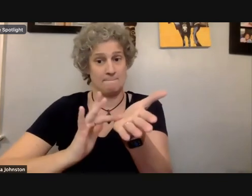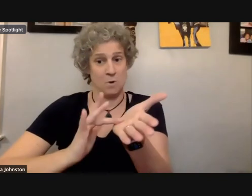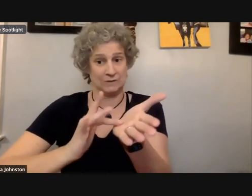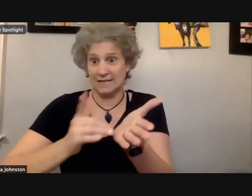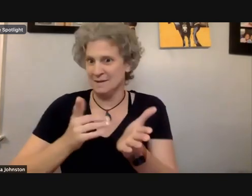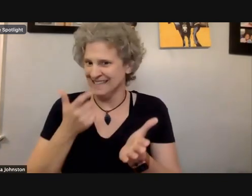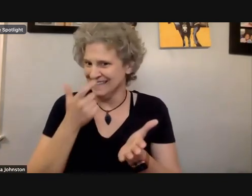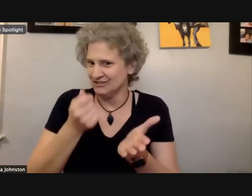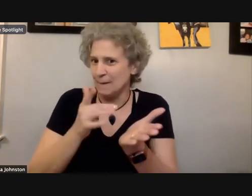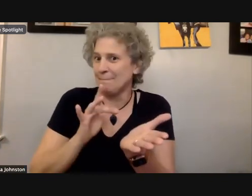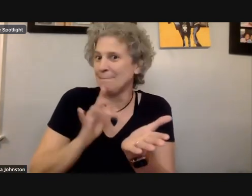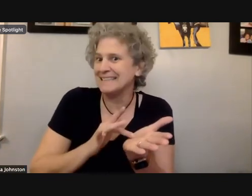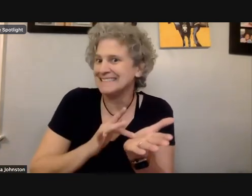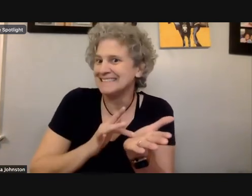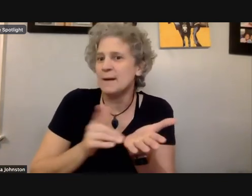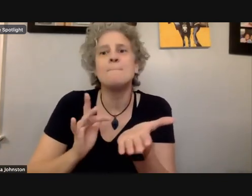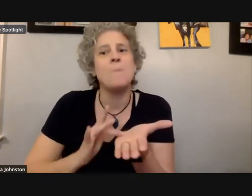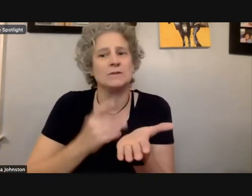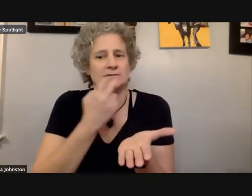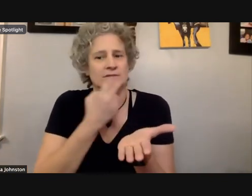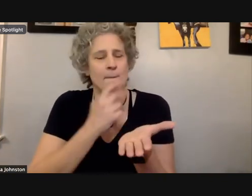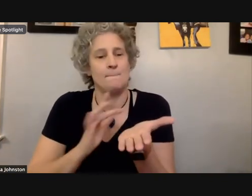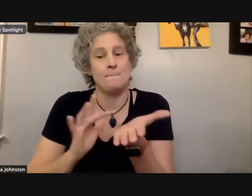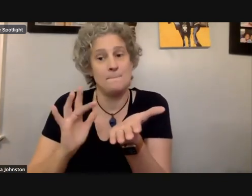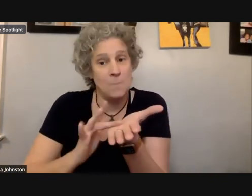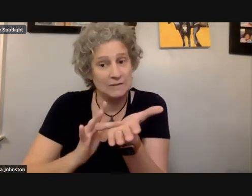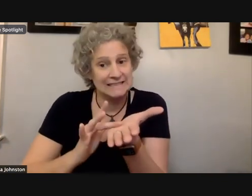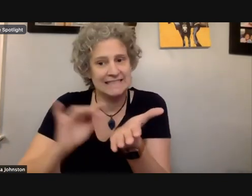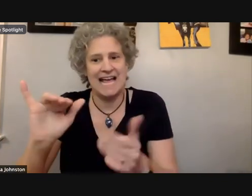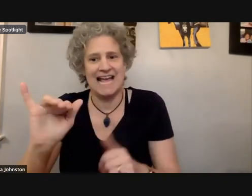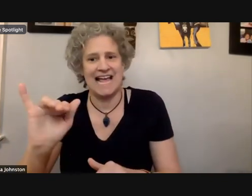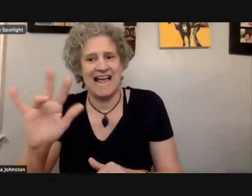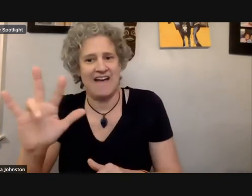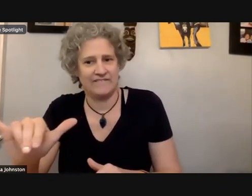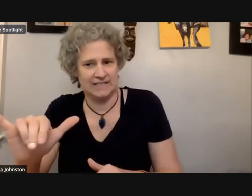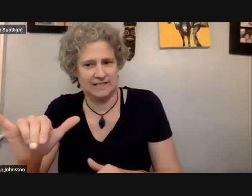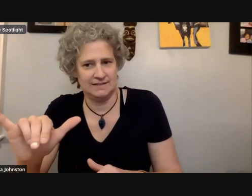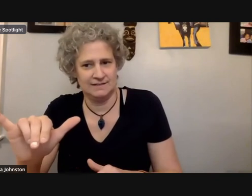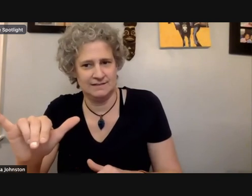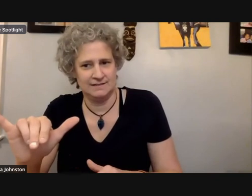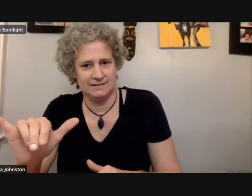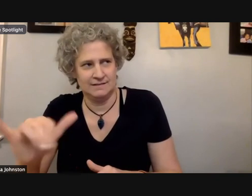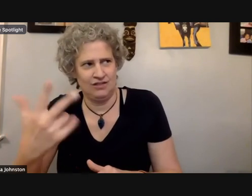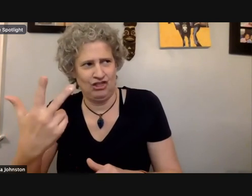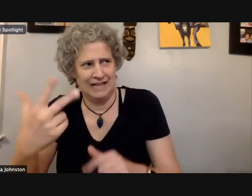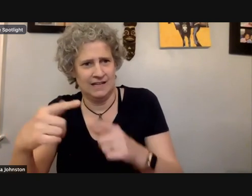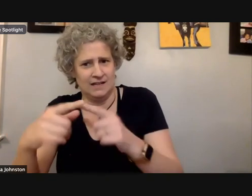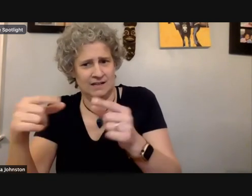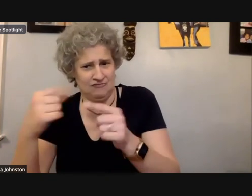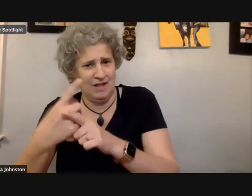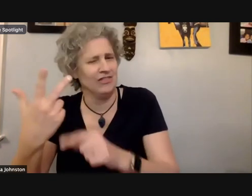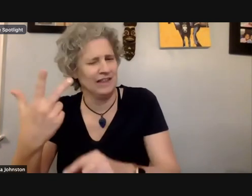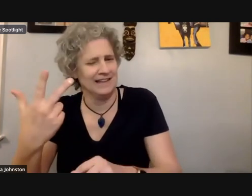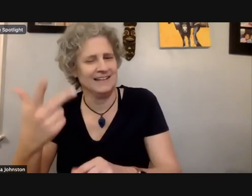Poison ivy. Interesting, poison is the same sign as medicine. So poison